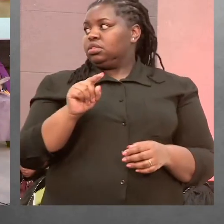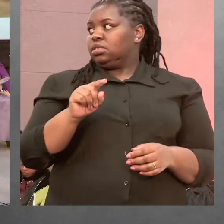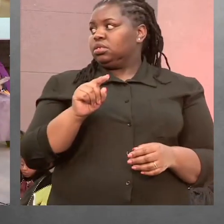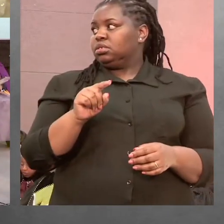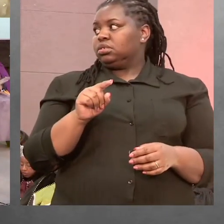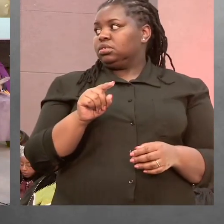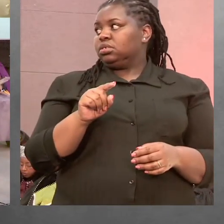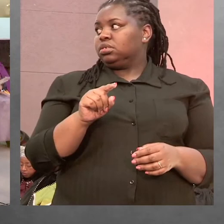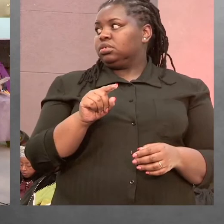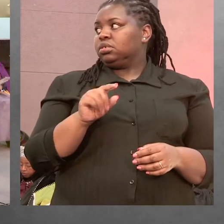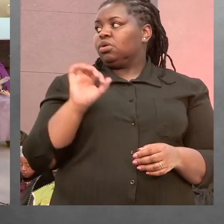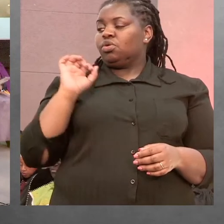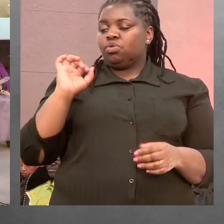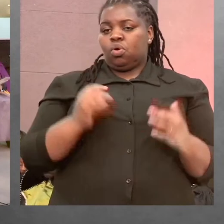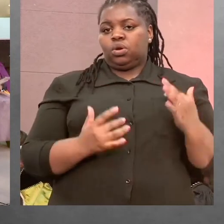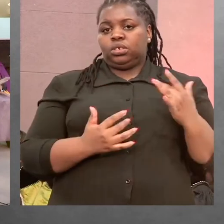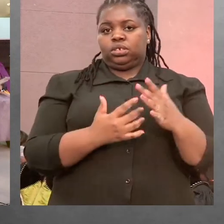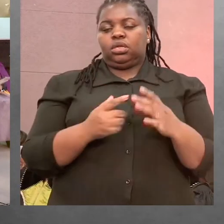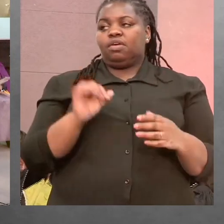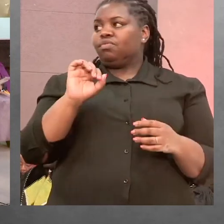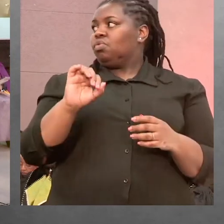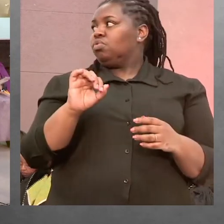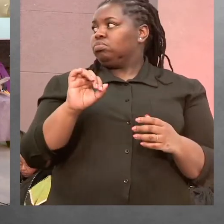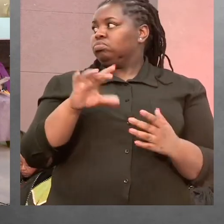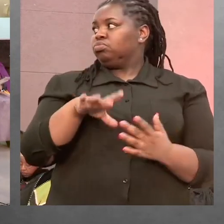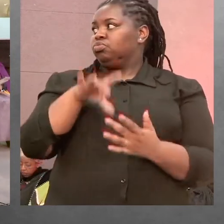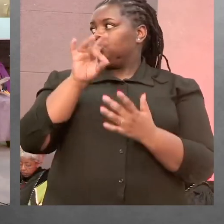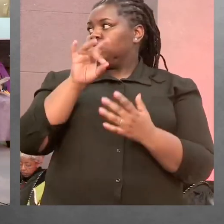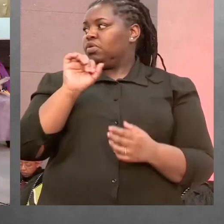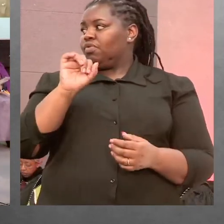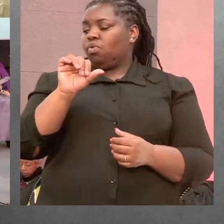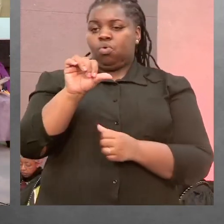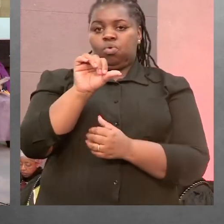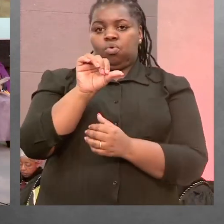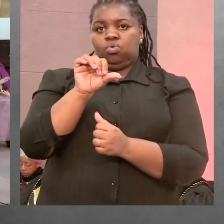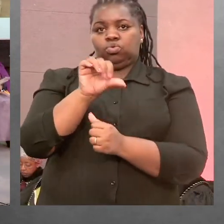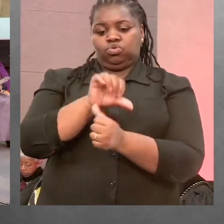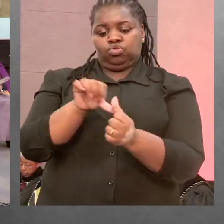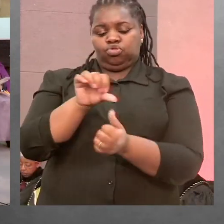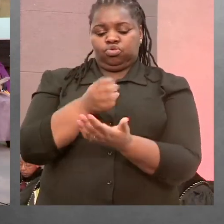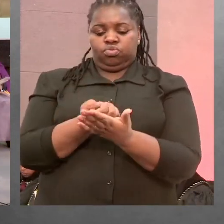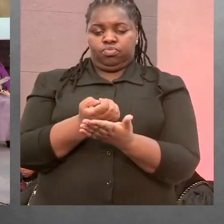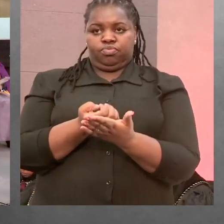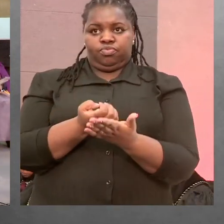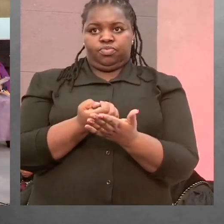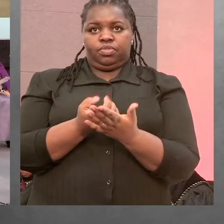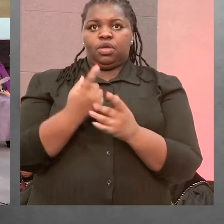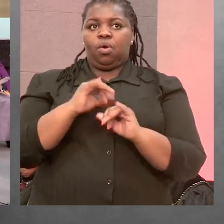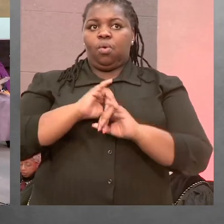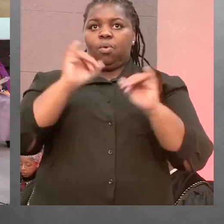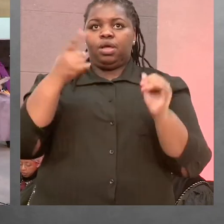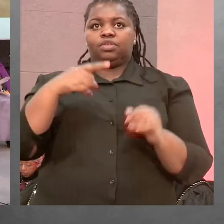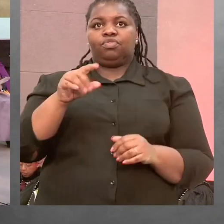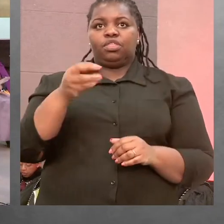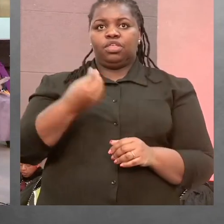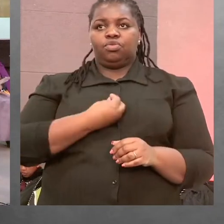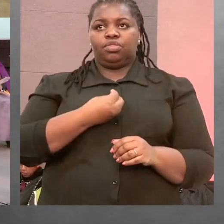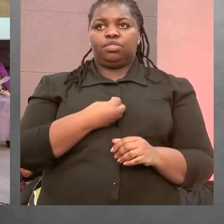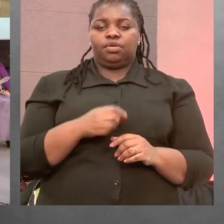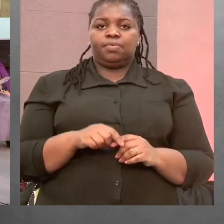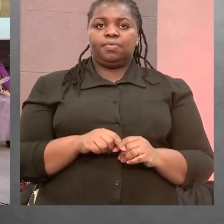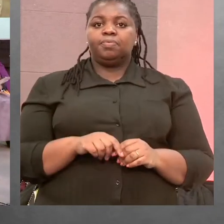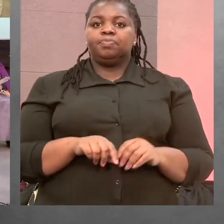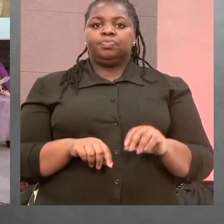underpins your desire for the acceleration of socioeconomic prospects, especially for the youth.